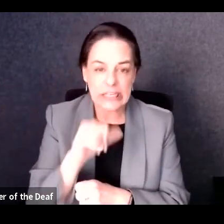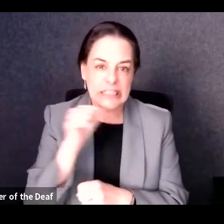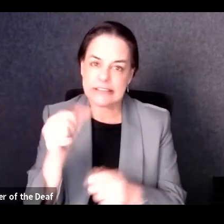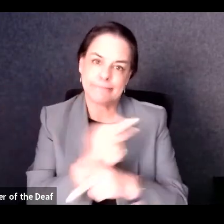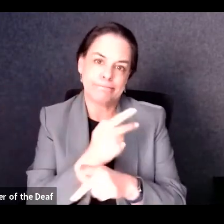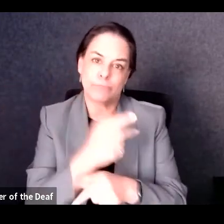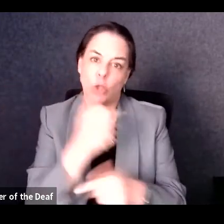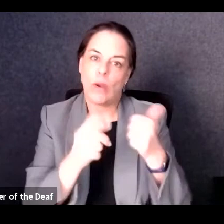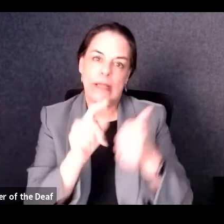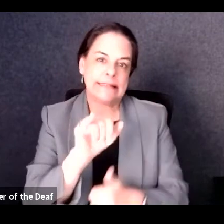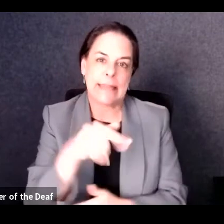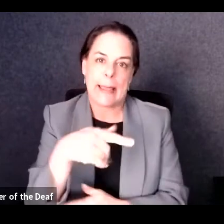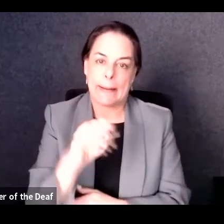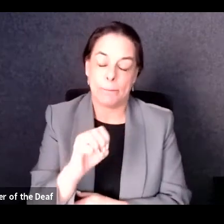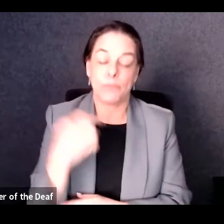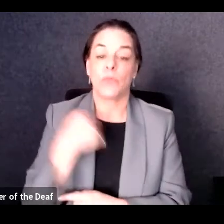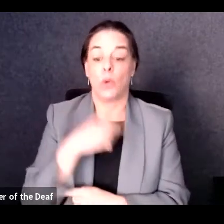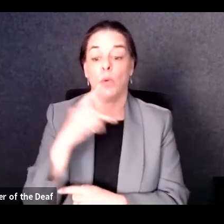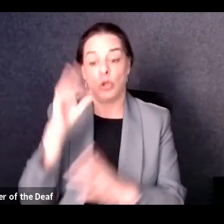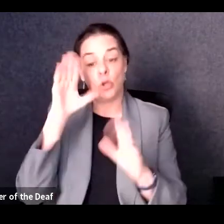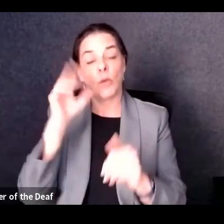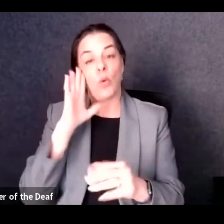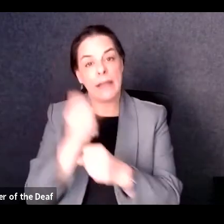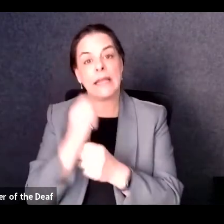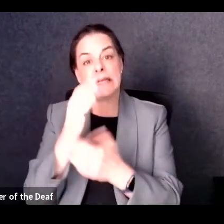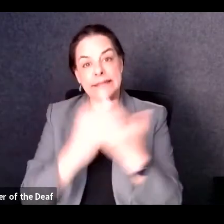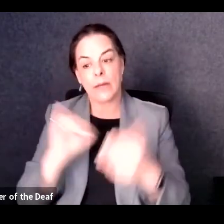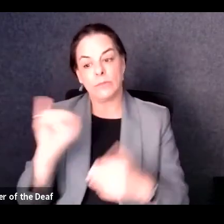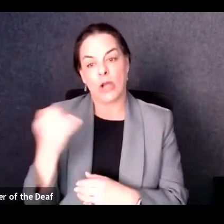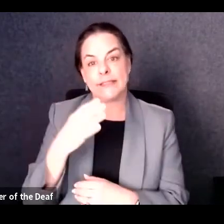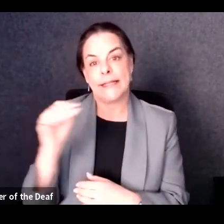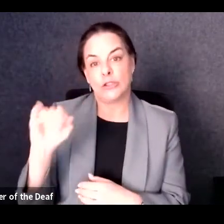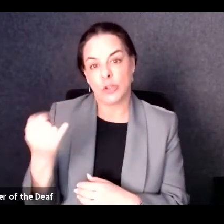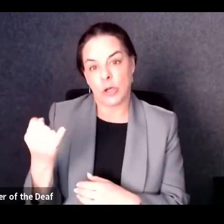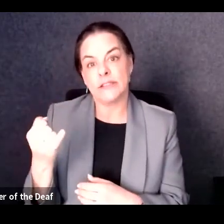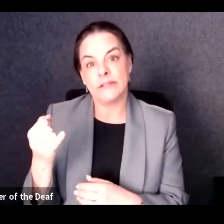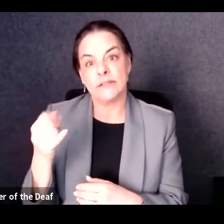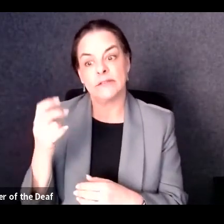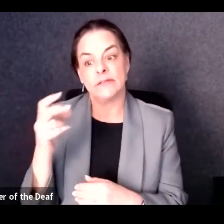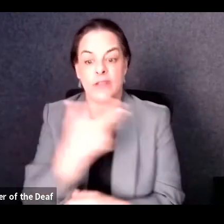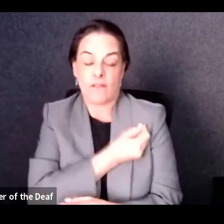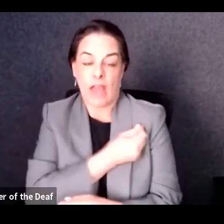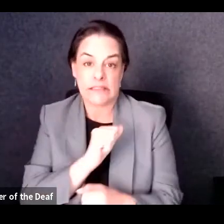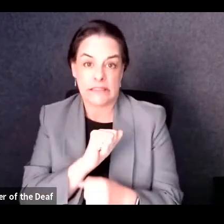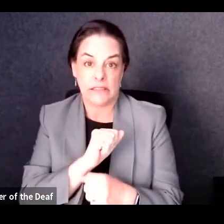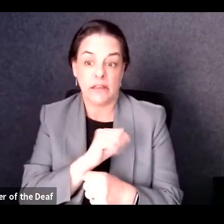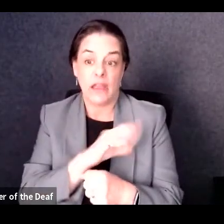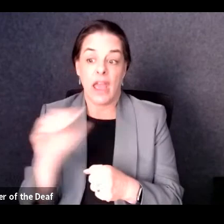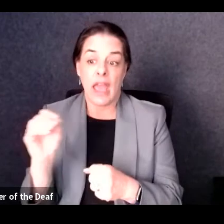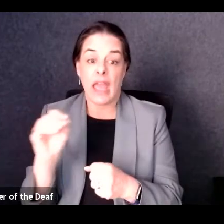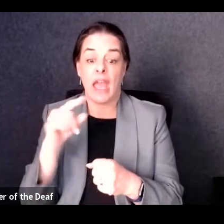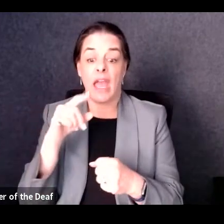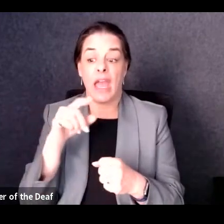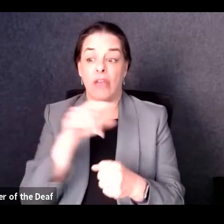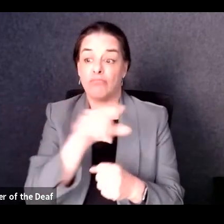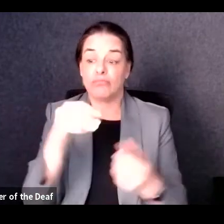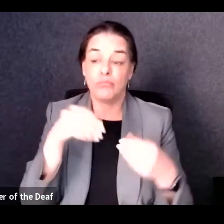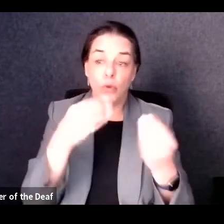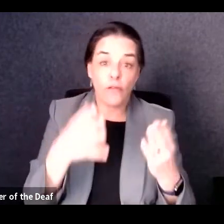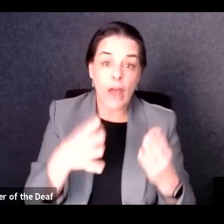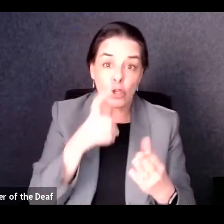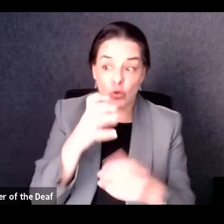type. We do anticipate receiving some Johnson & Johnson vaccine, and providers who receive that can choose how they would use